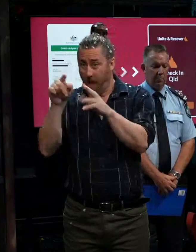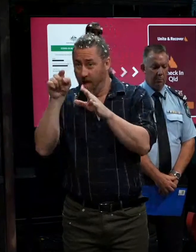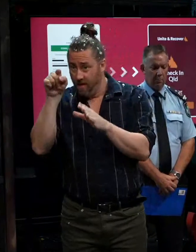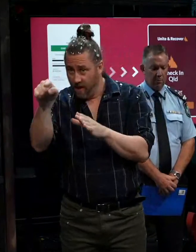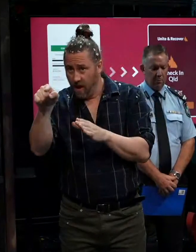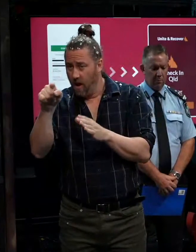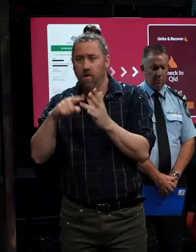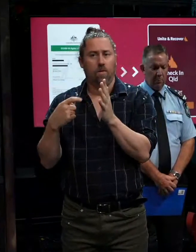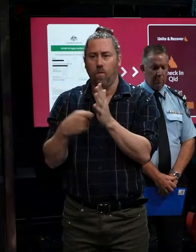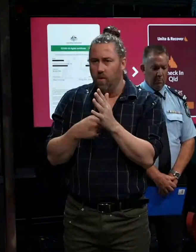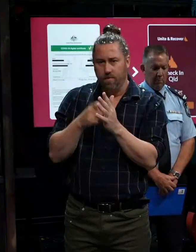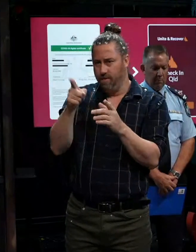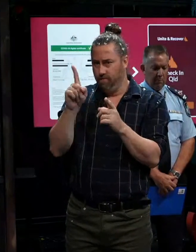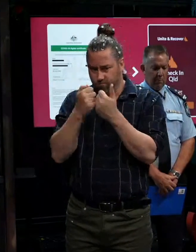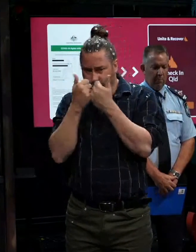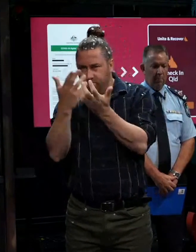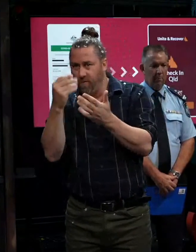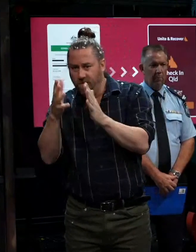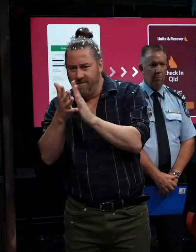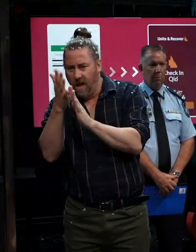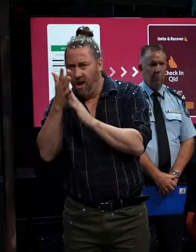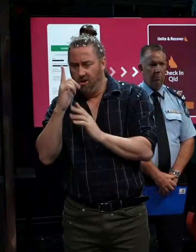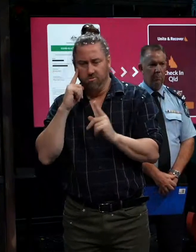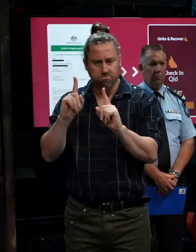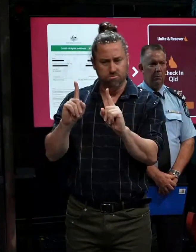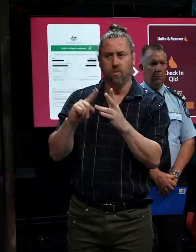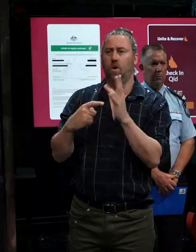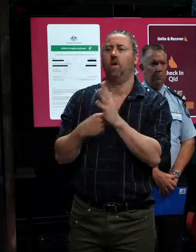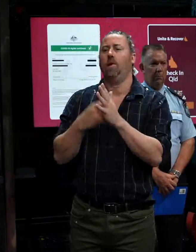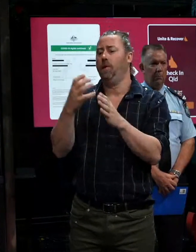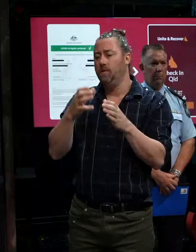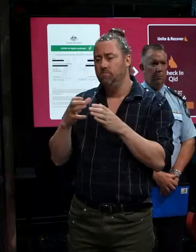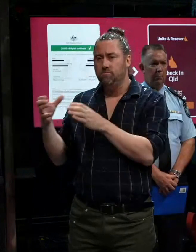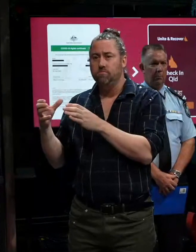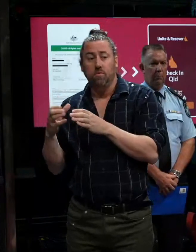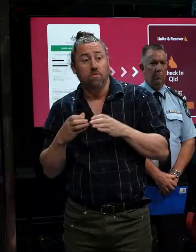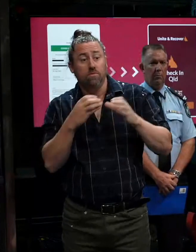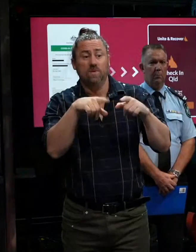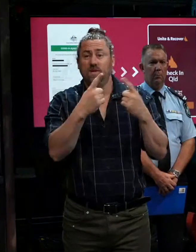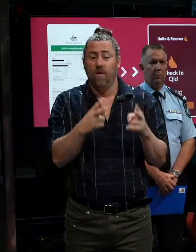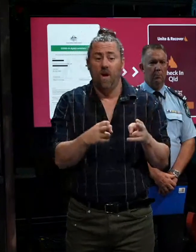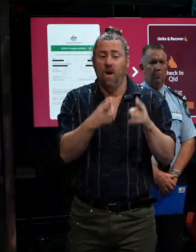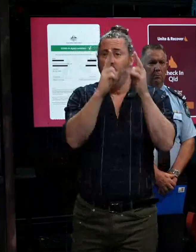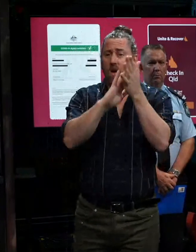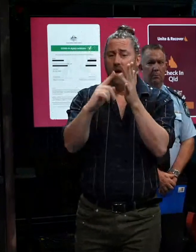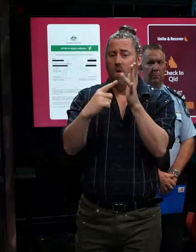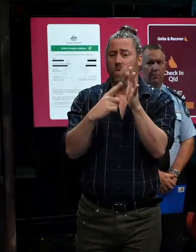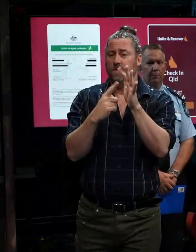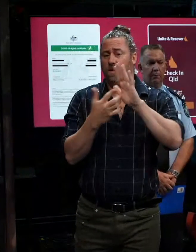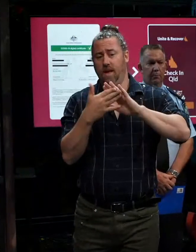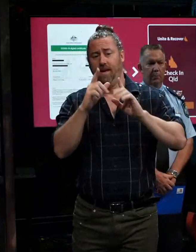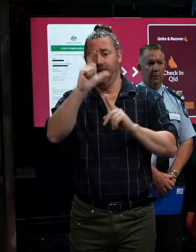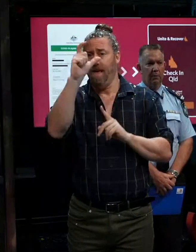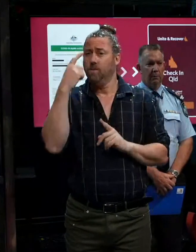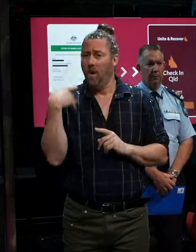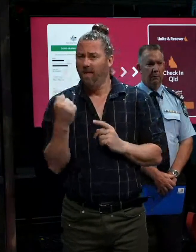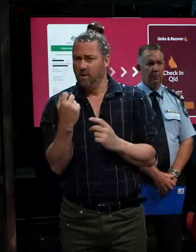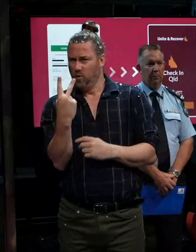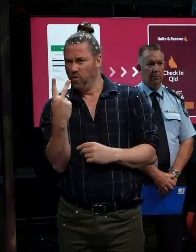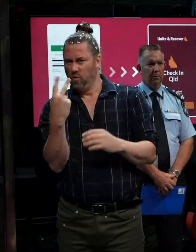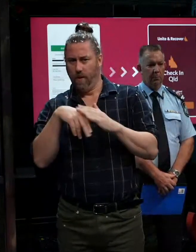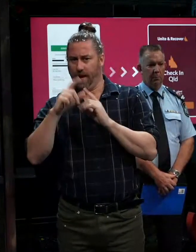there, depending on the level of damage that's occurred, or consider moving them to other hotels in Cairns, and we do have another quarantine hotel in